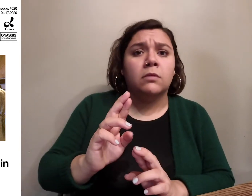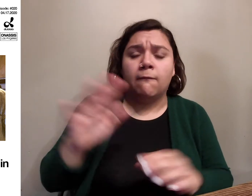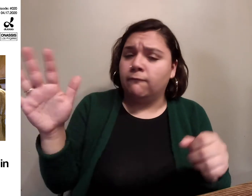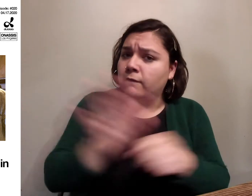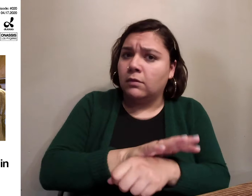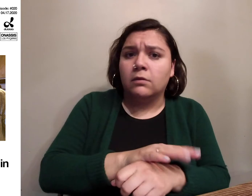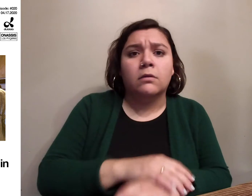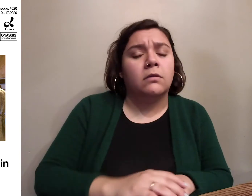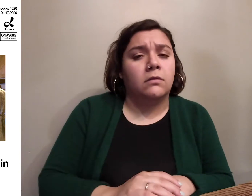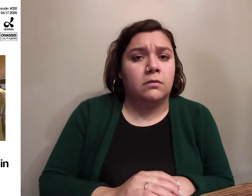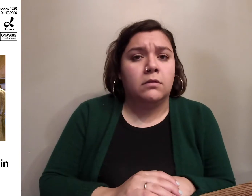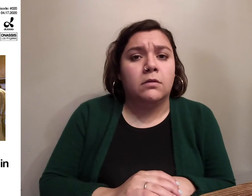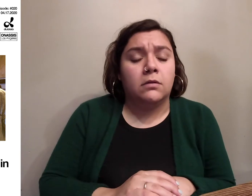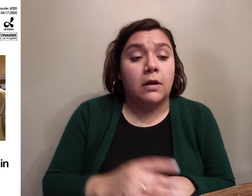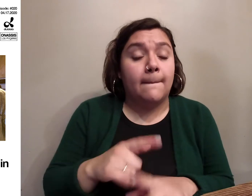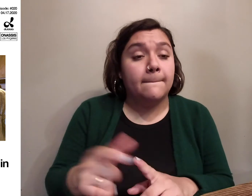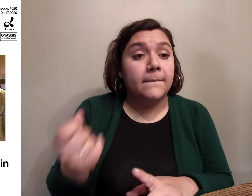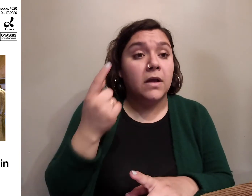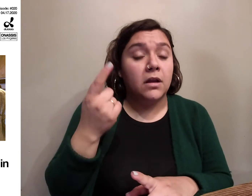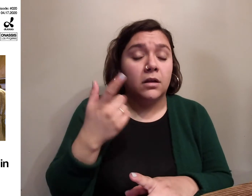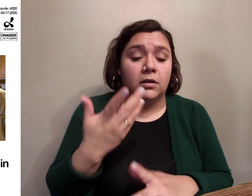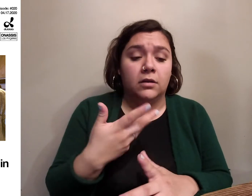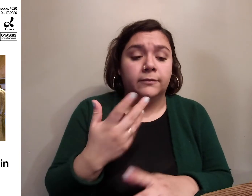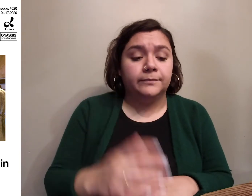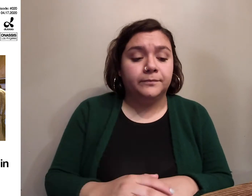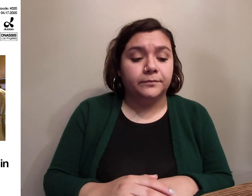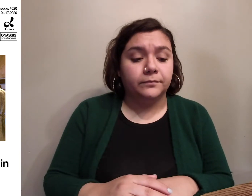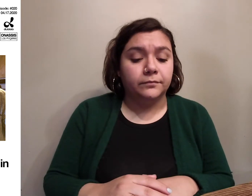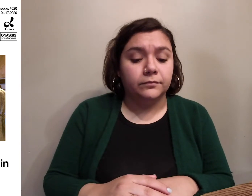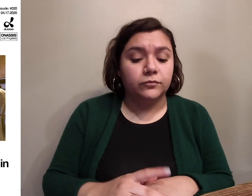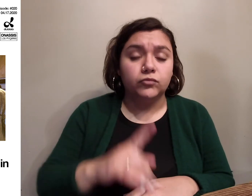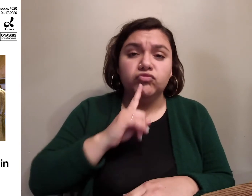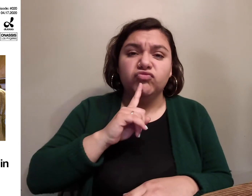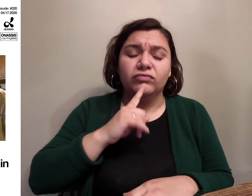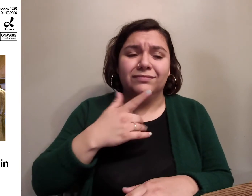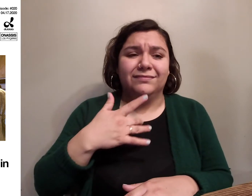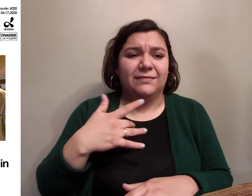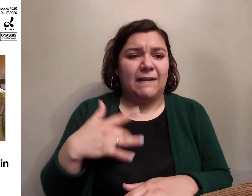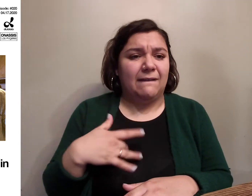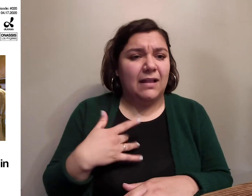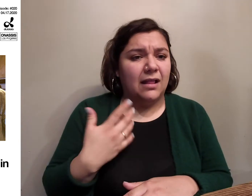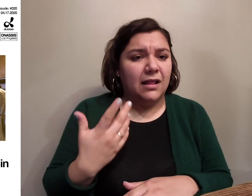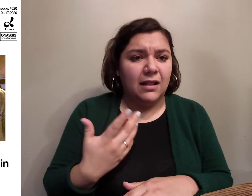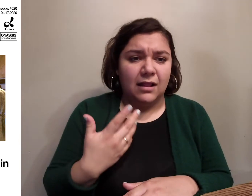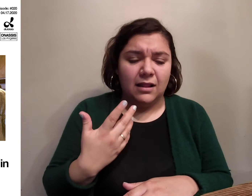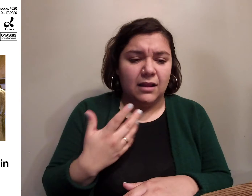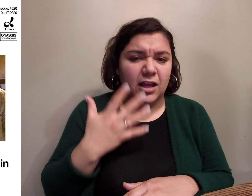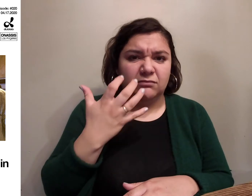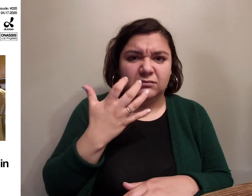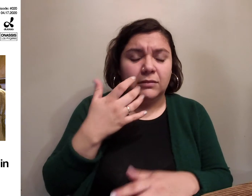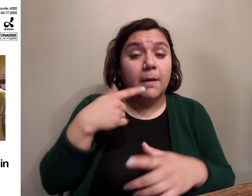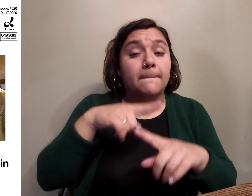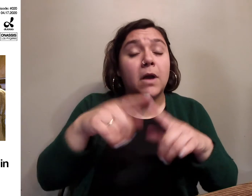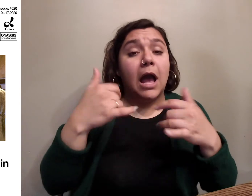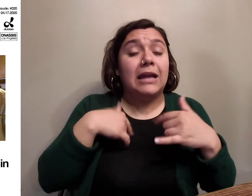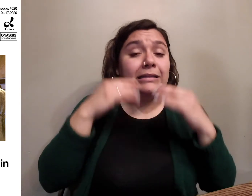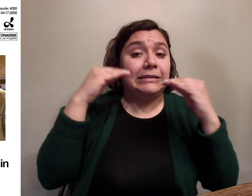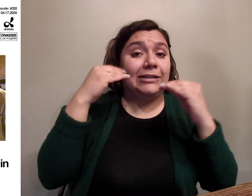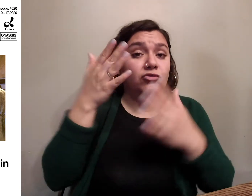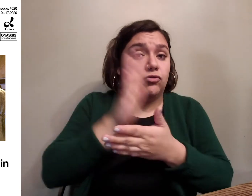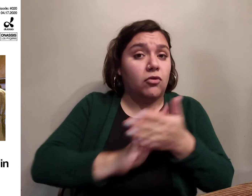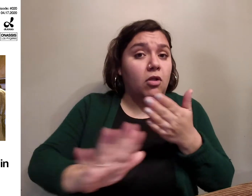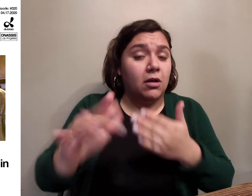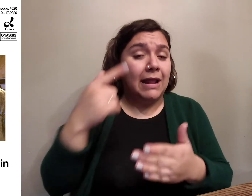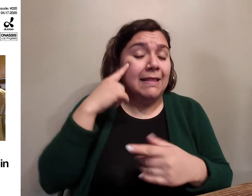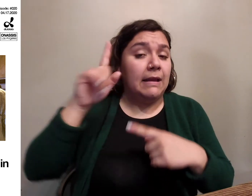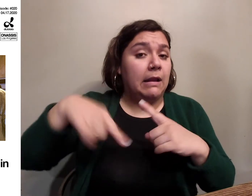It's just so infuriating. And then, of course, I teach at a college, and I think about my students. Like, how do